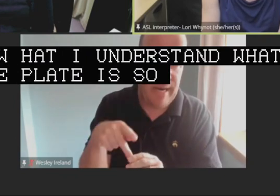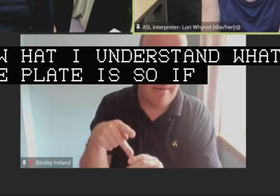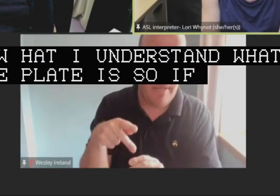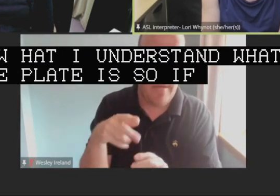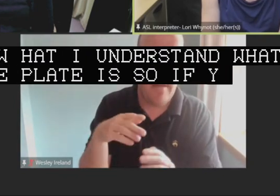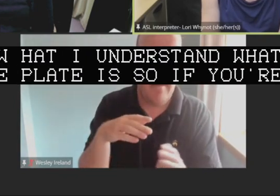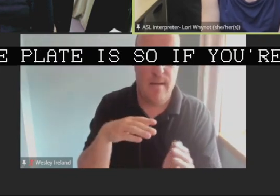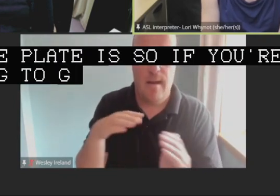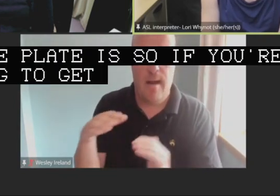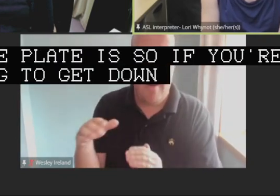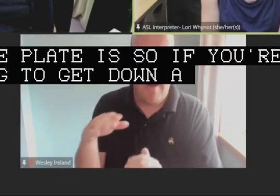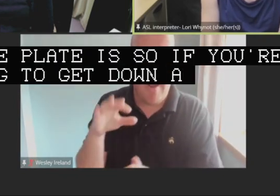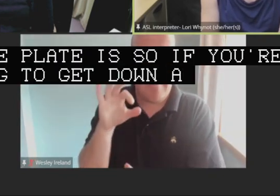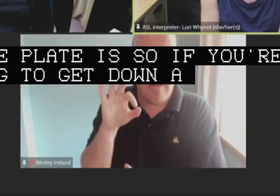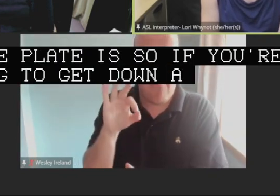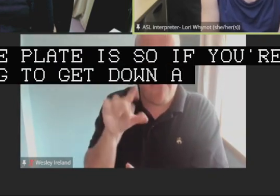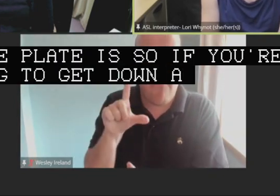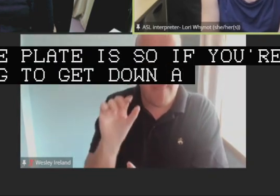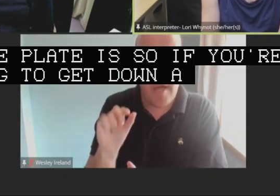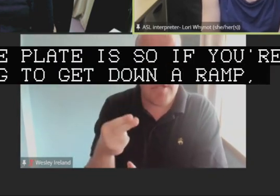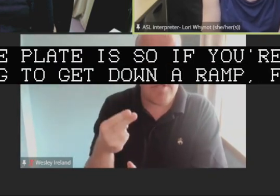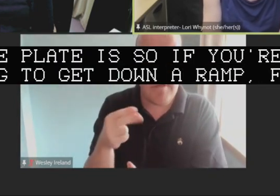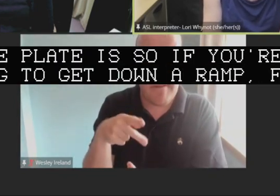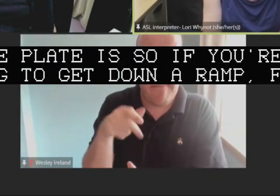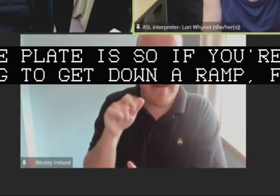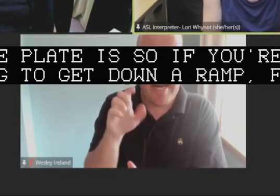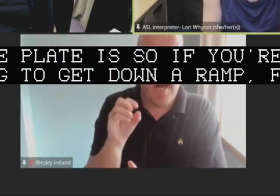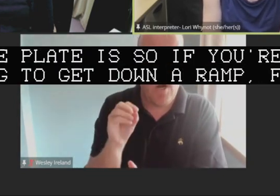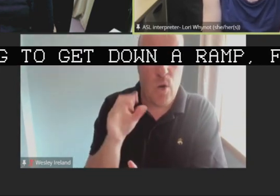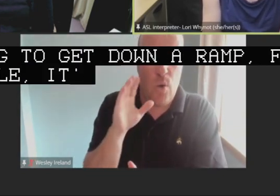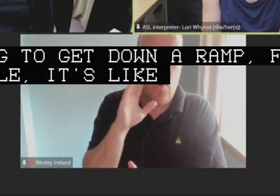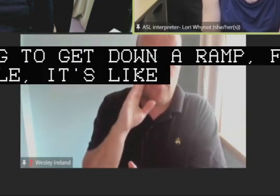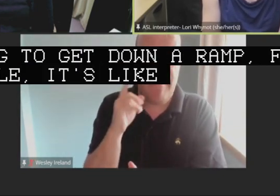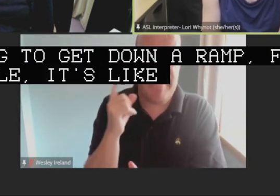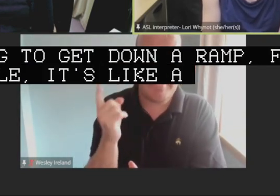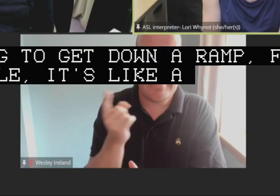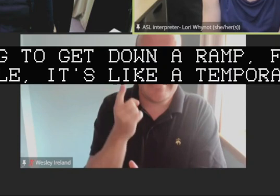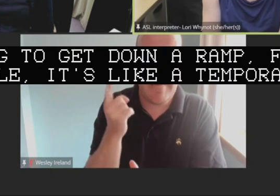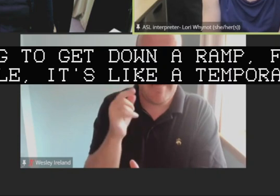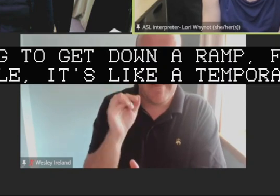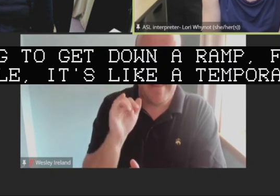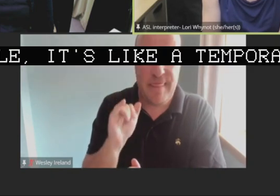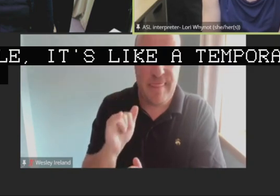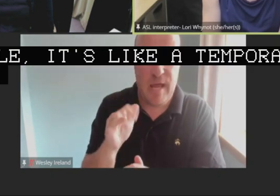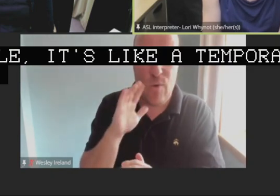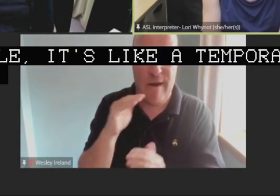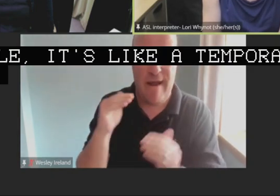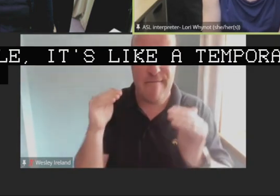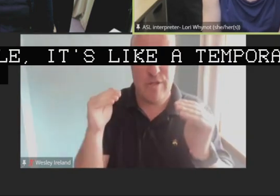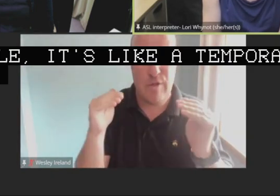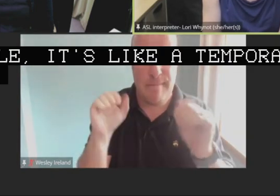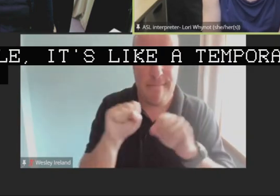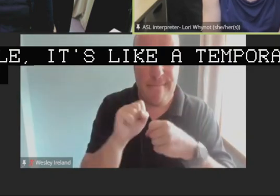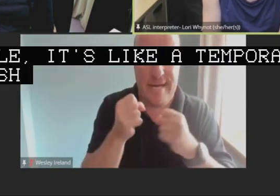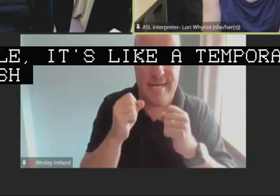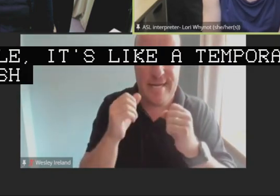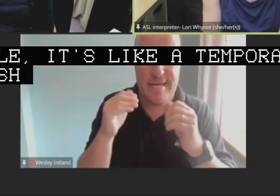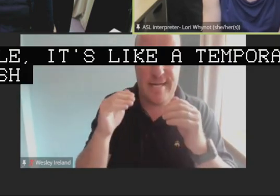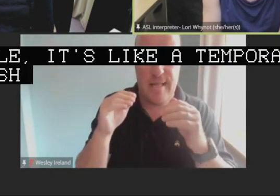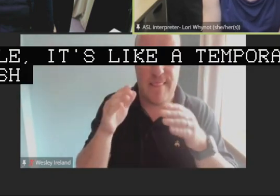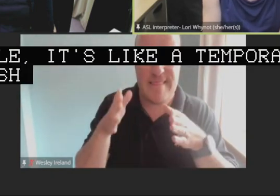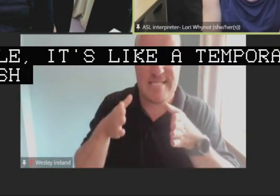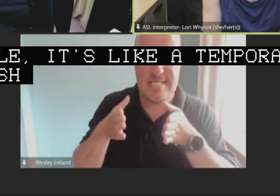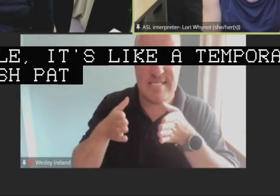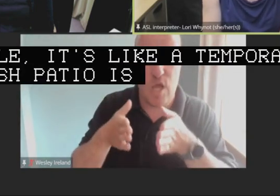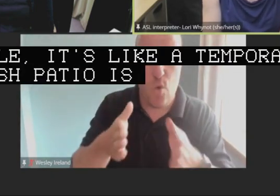example, it's like a temporary ramp. But a flush patio is really, it's a type